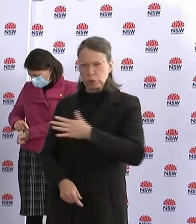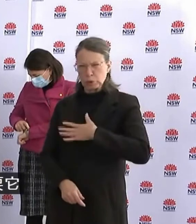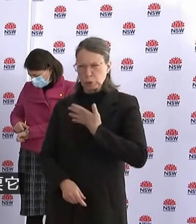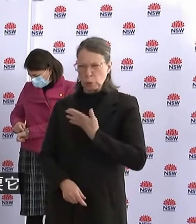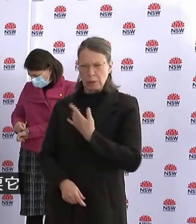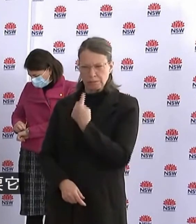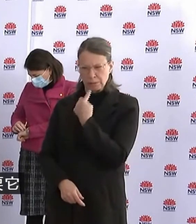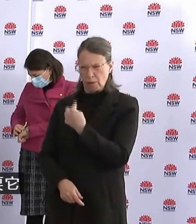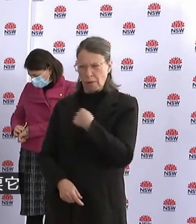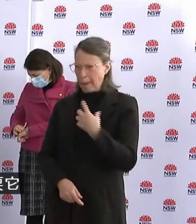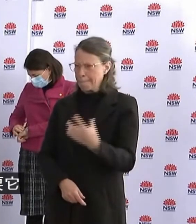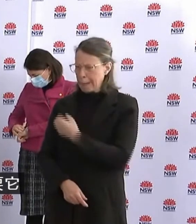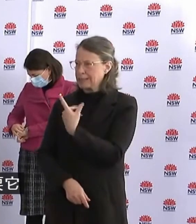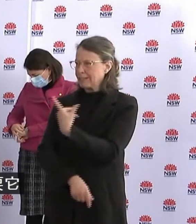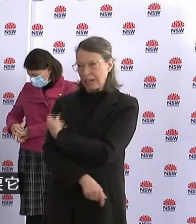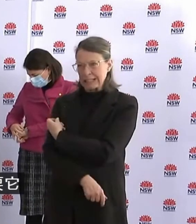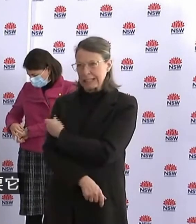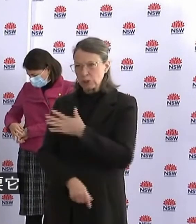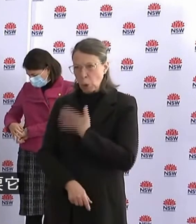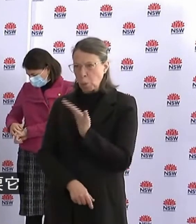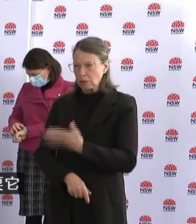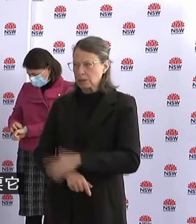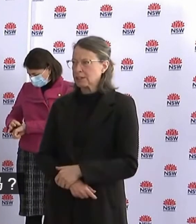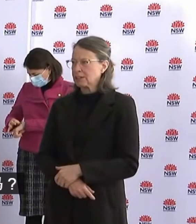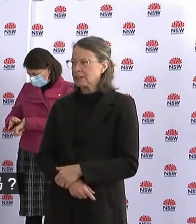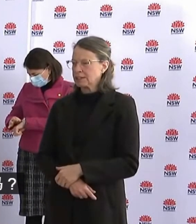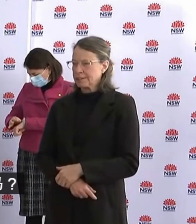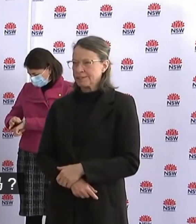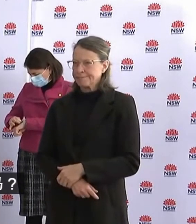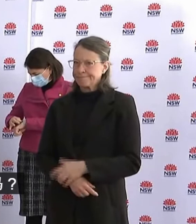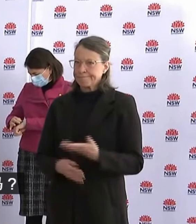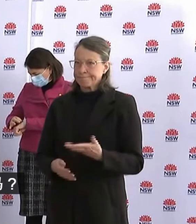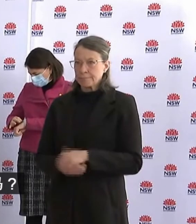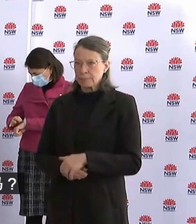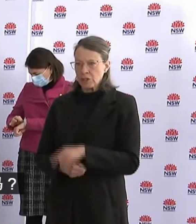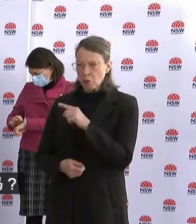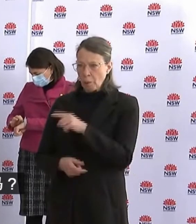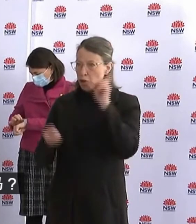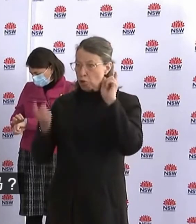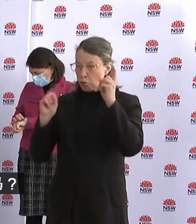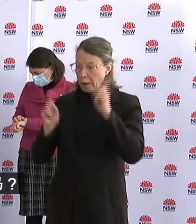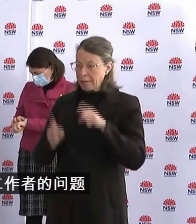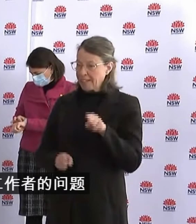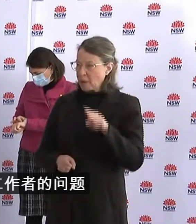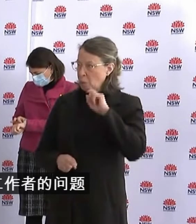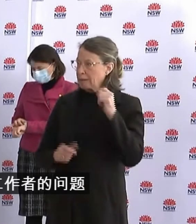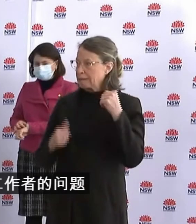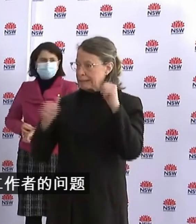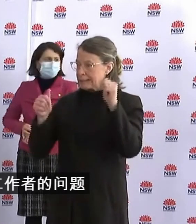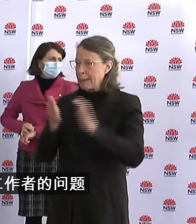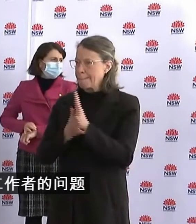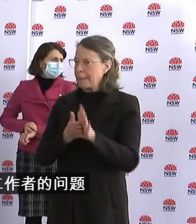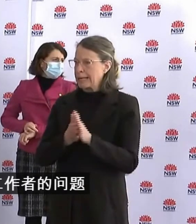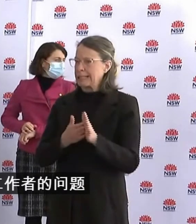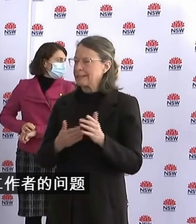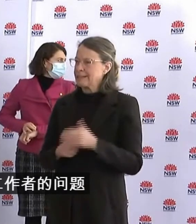have the vaccine and they don't want it. Firstly, are you worried that will be successful and people won't be forced? And